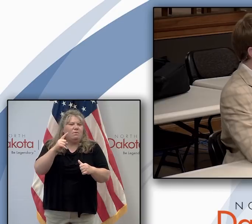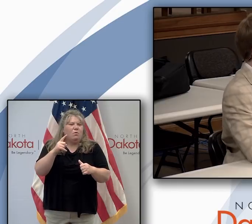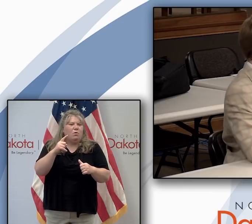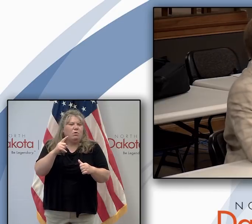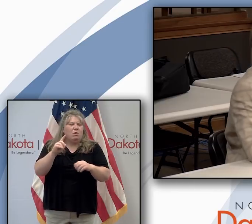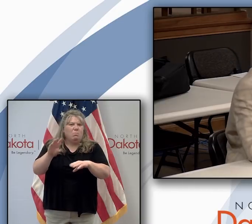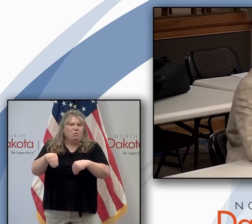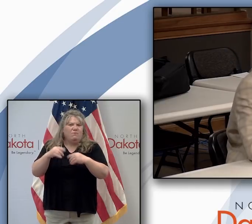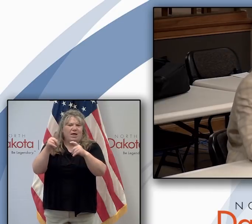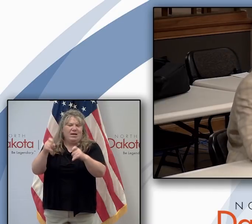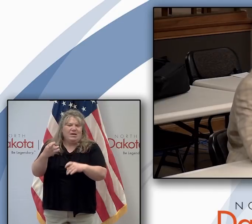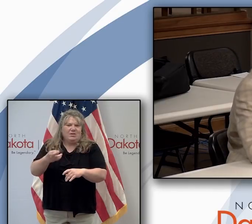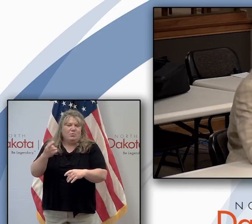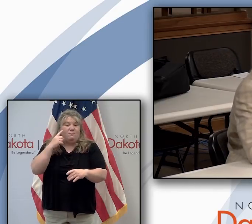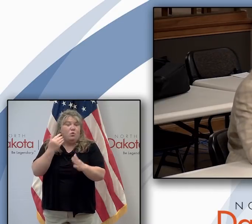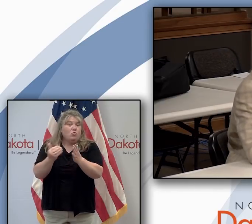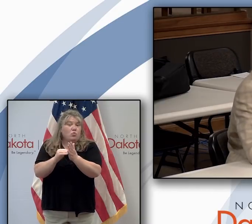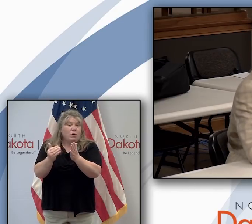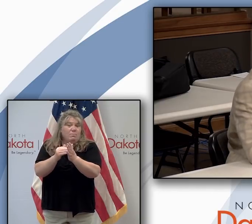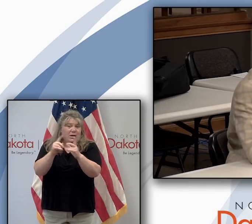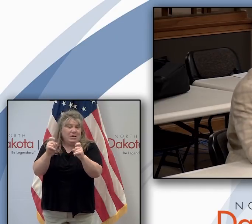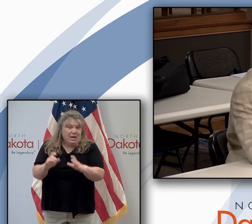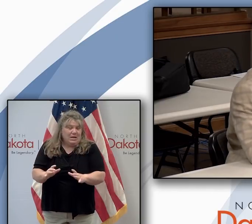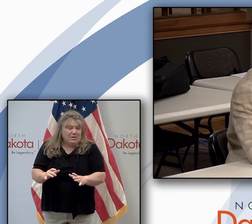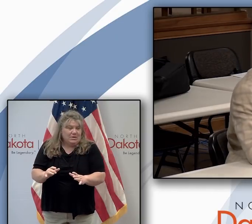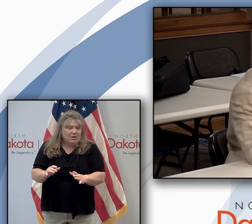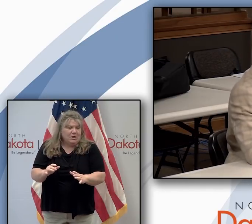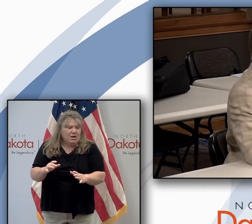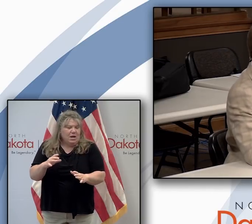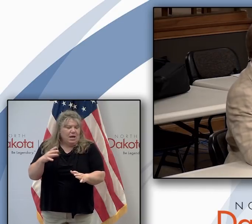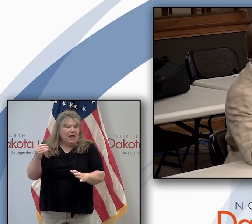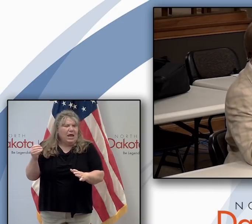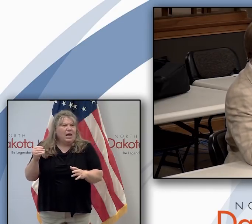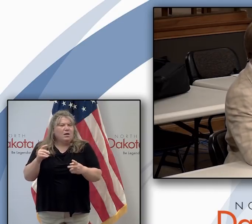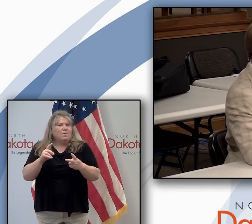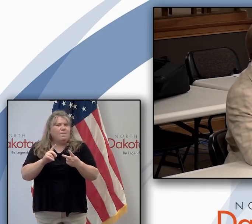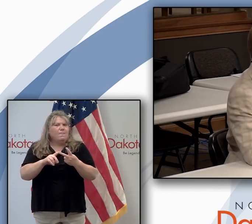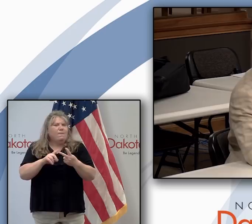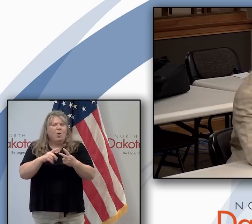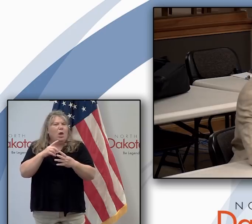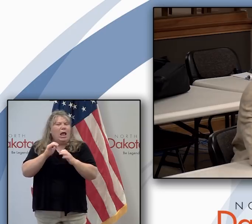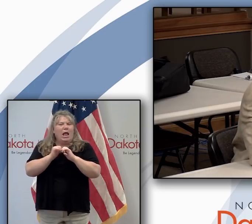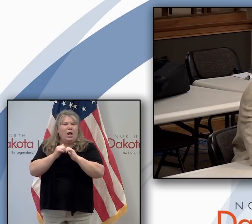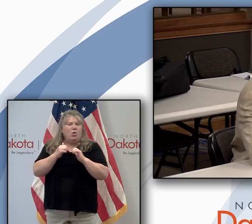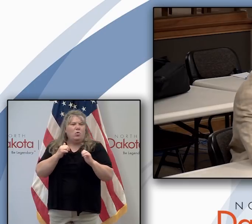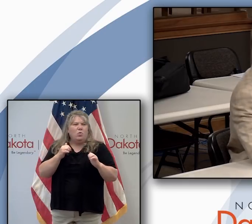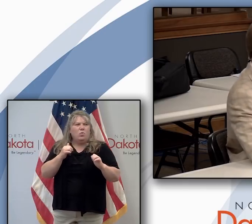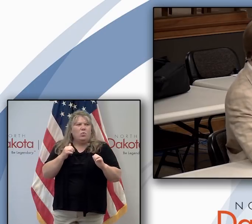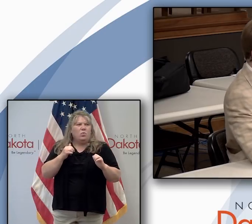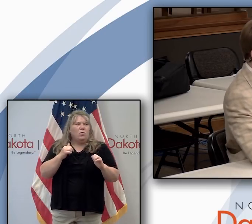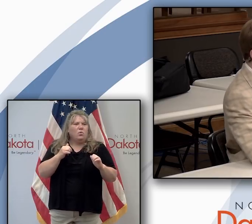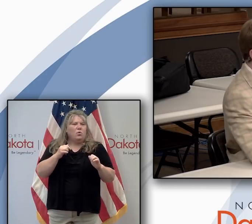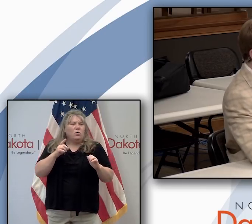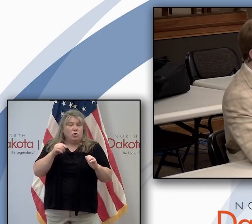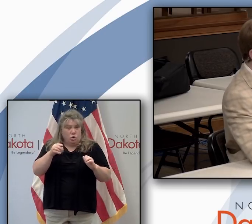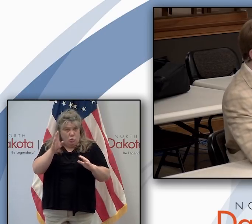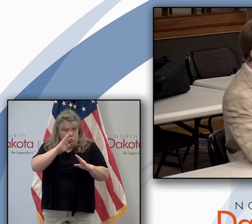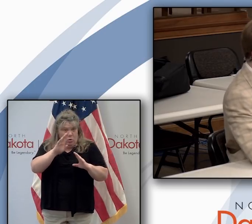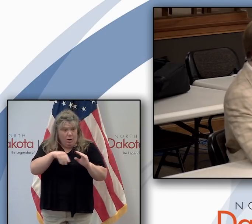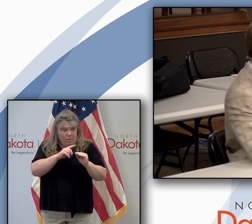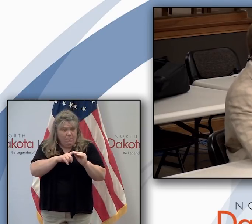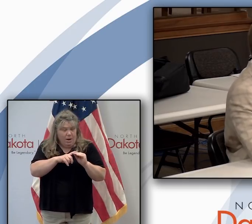resources for either repeat tests and unique testing? And to follow up on that, how do you worry